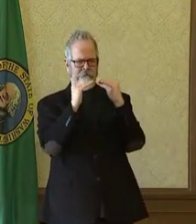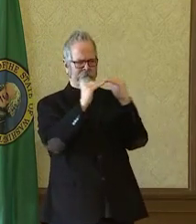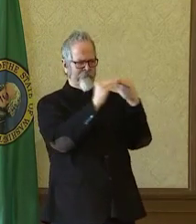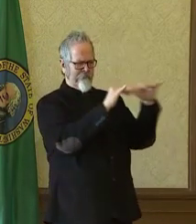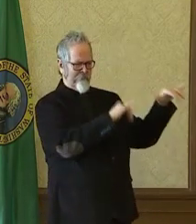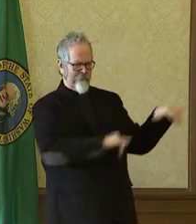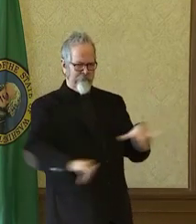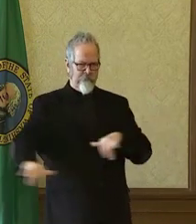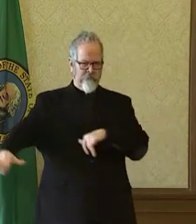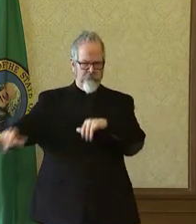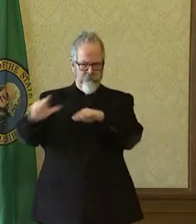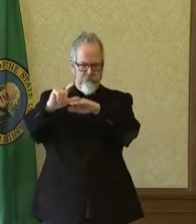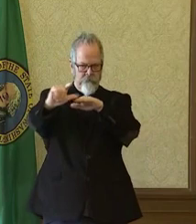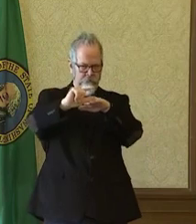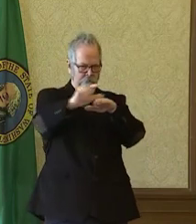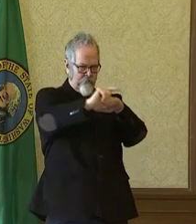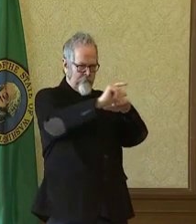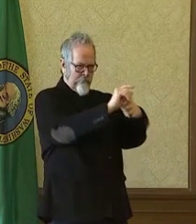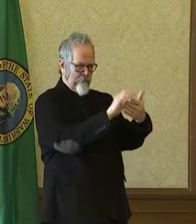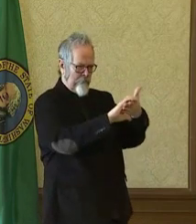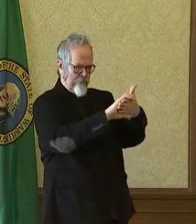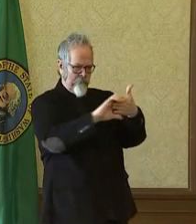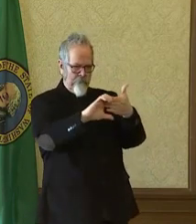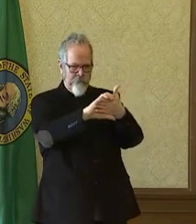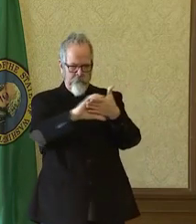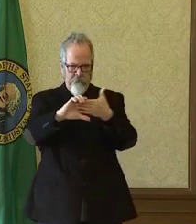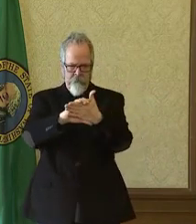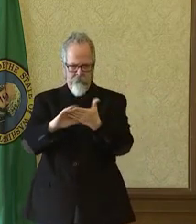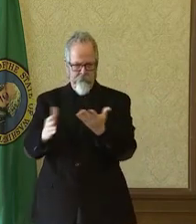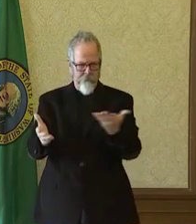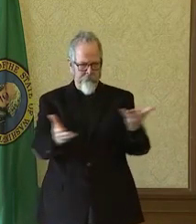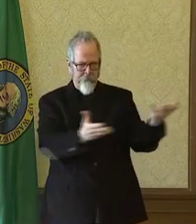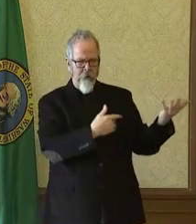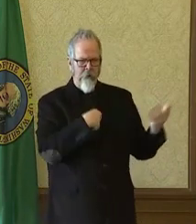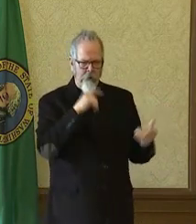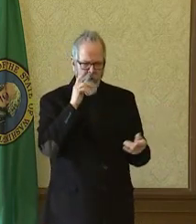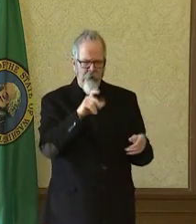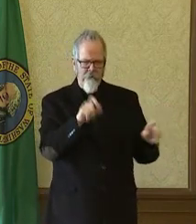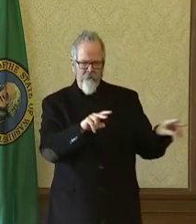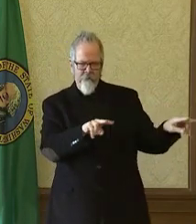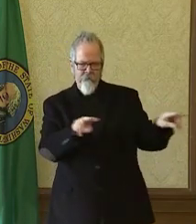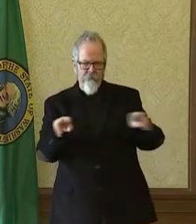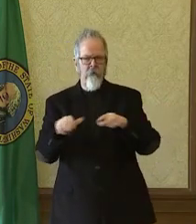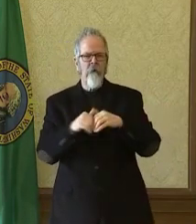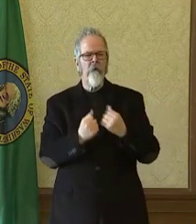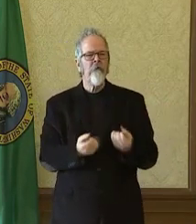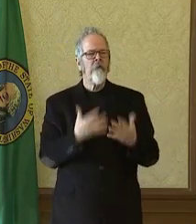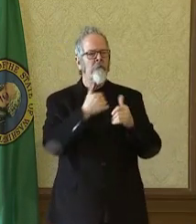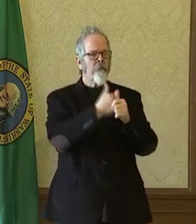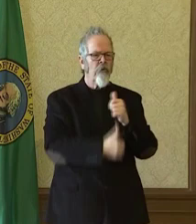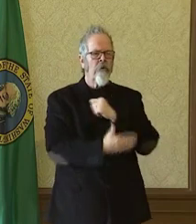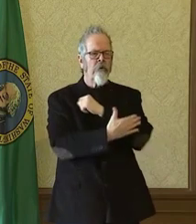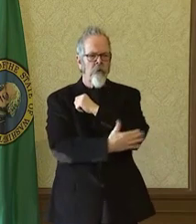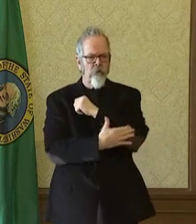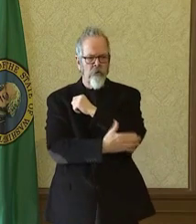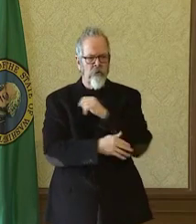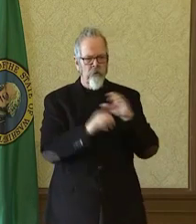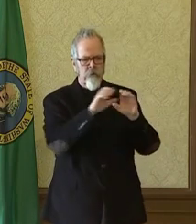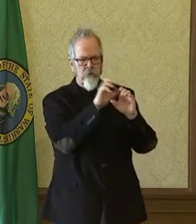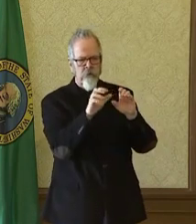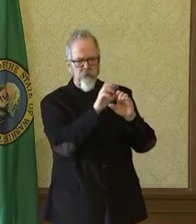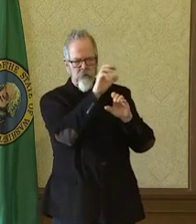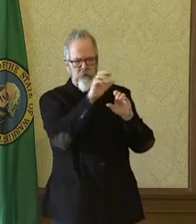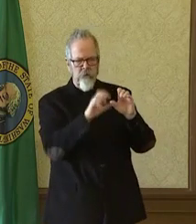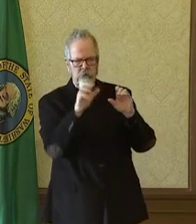send in so that we can make sure we have a distribution across the whole state. So I'm here in Spokane right now.